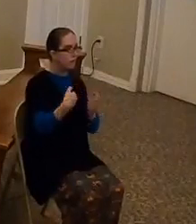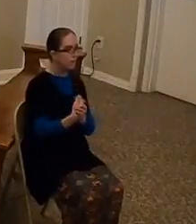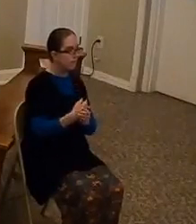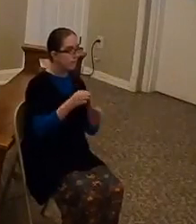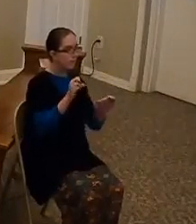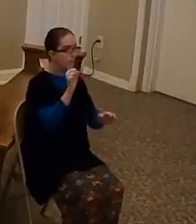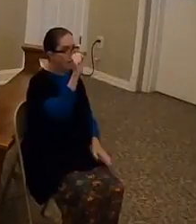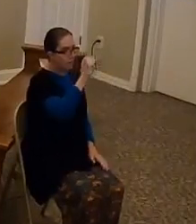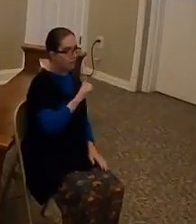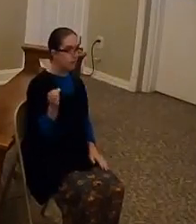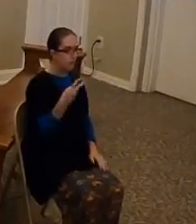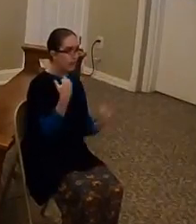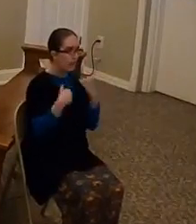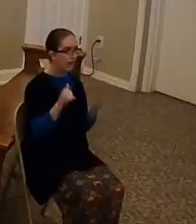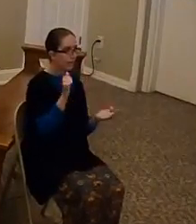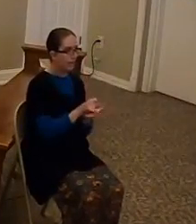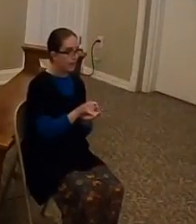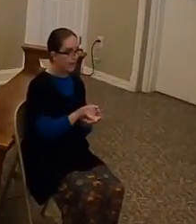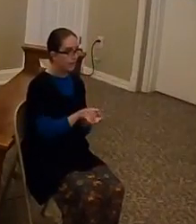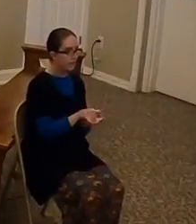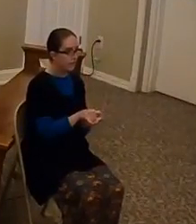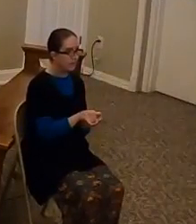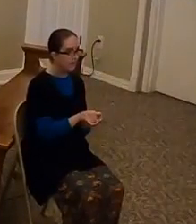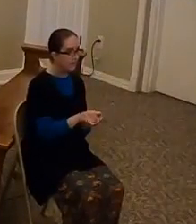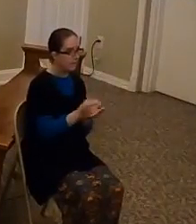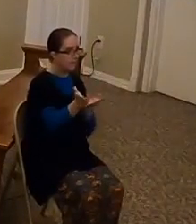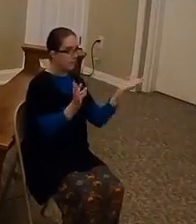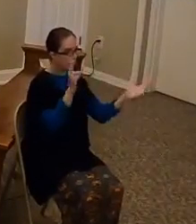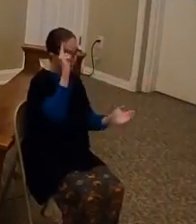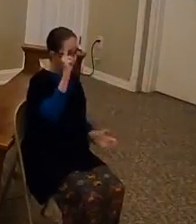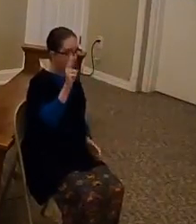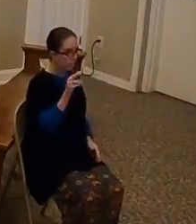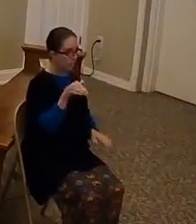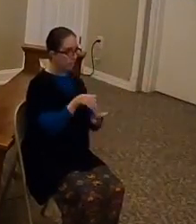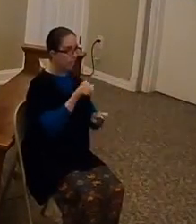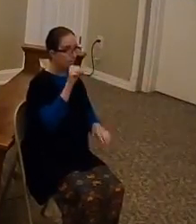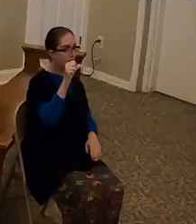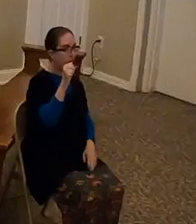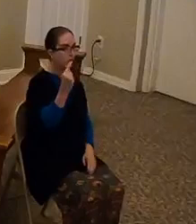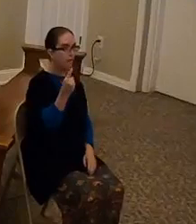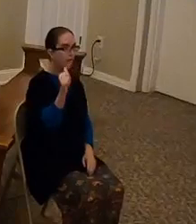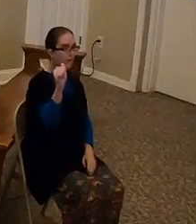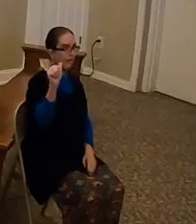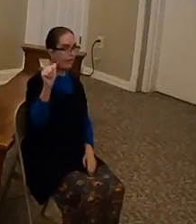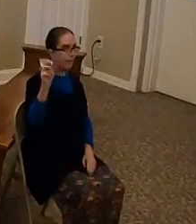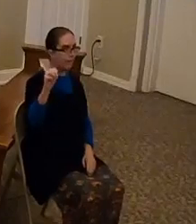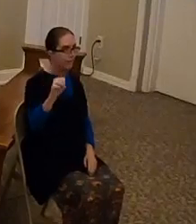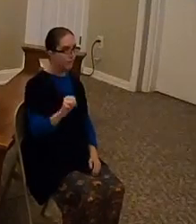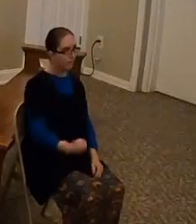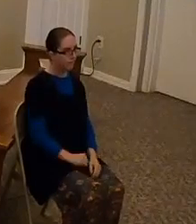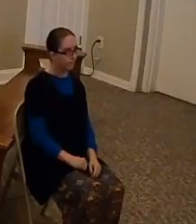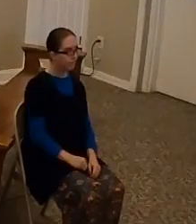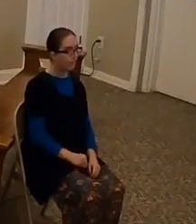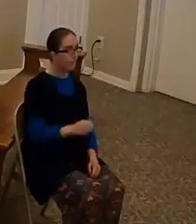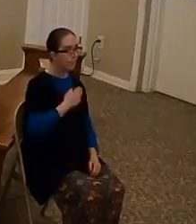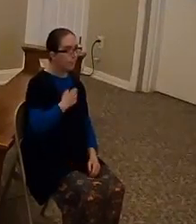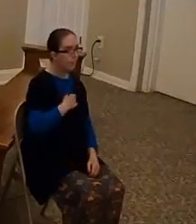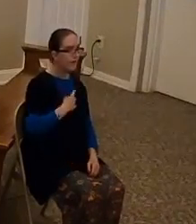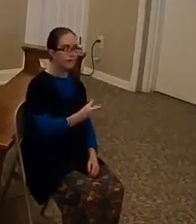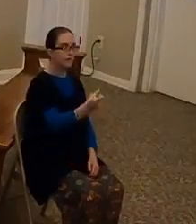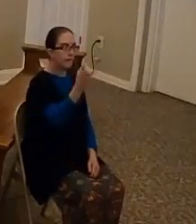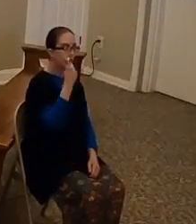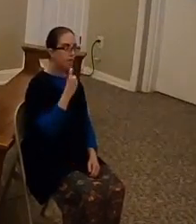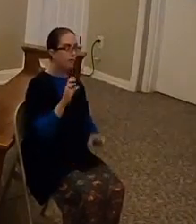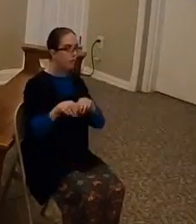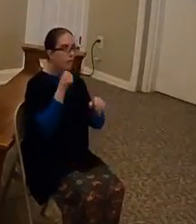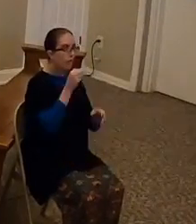Then Saturday, we've got that special service at 11 a.m. Want to make sure we're all here.